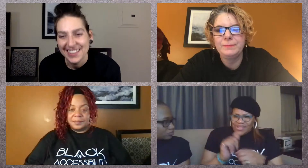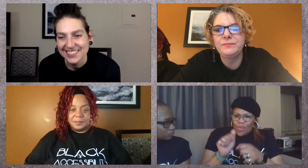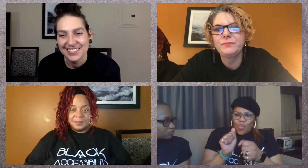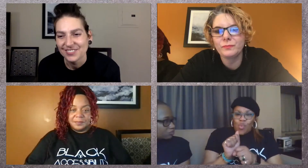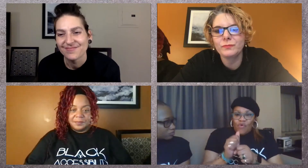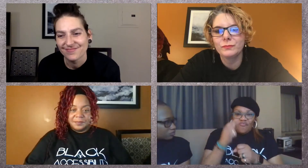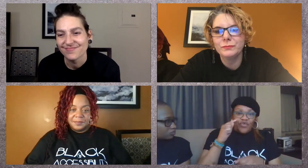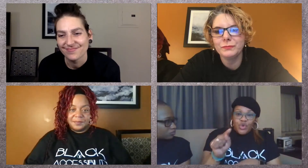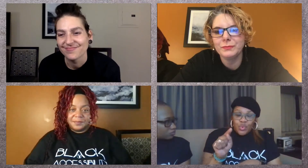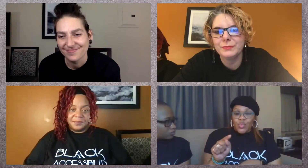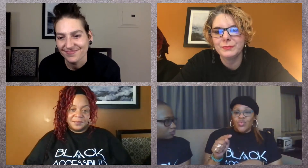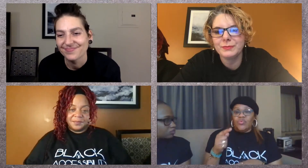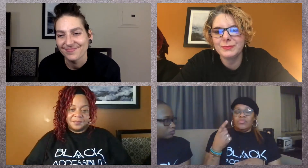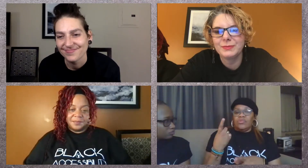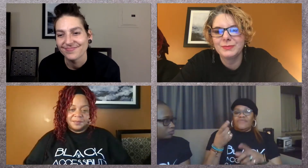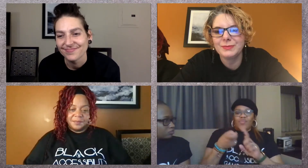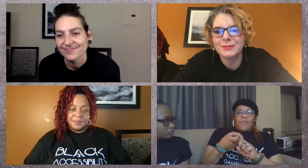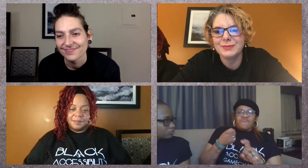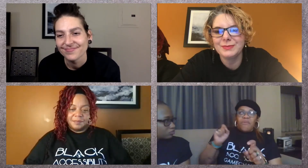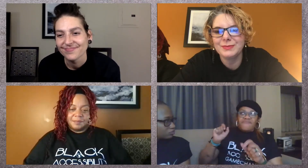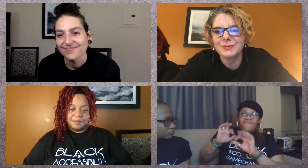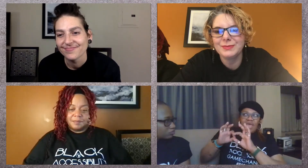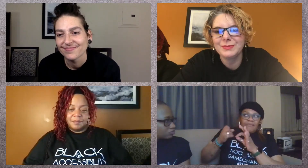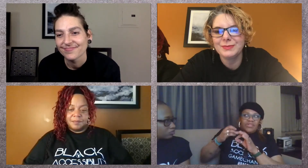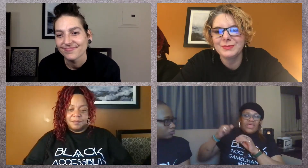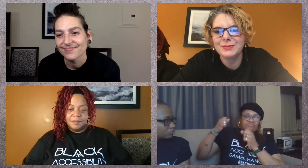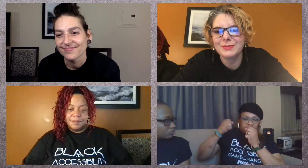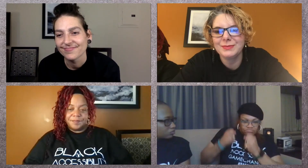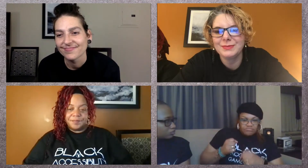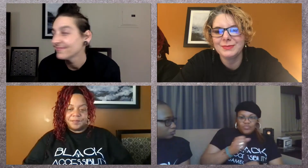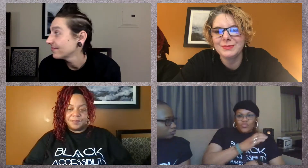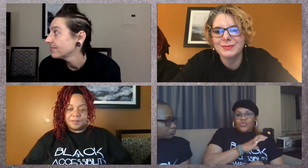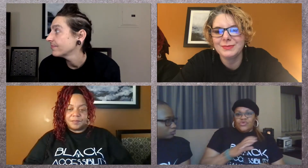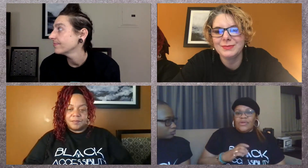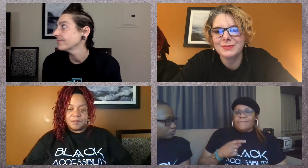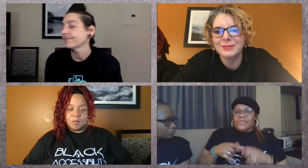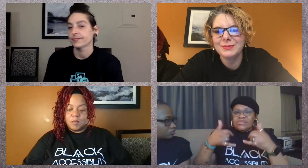mine is a beret. Use that for you, whatever works for you.